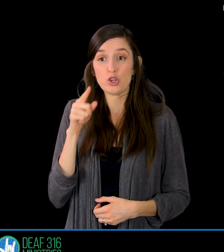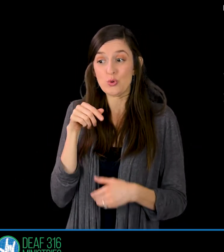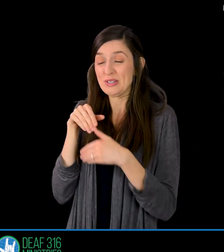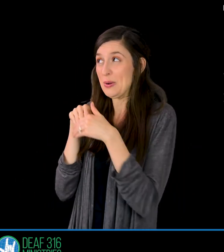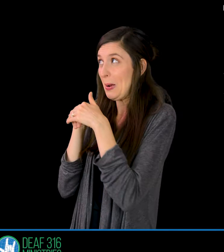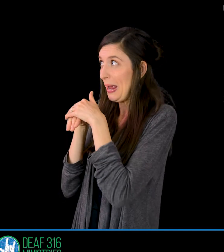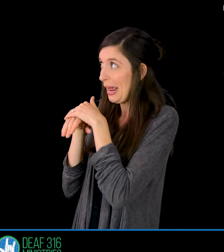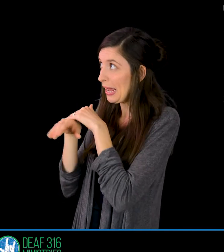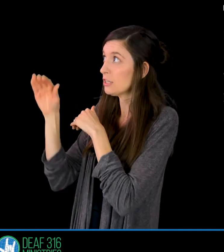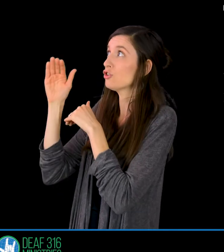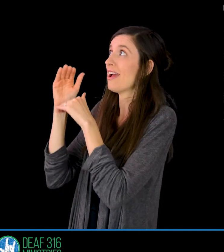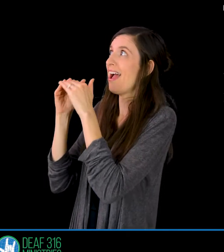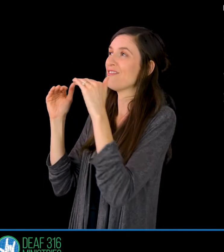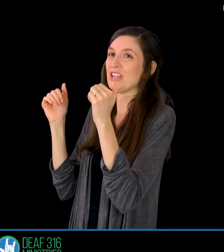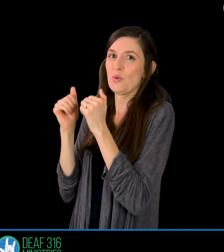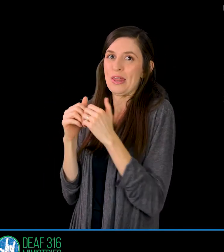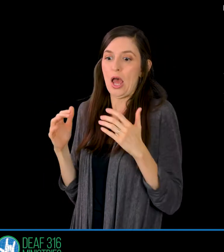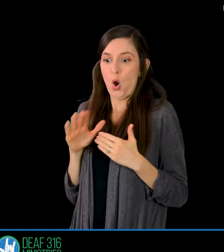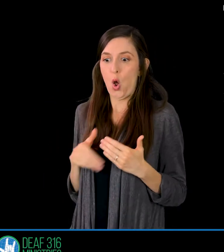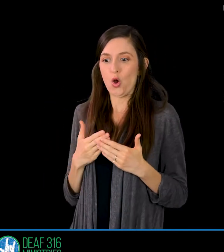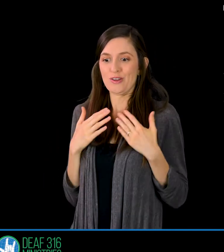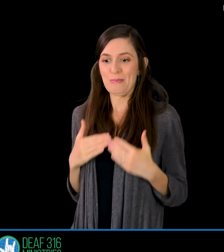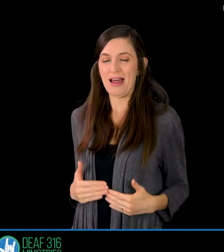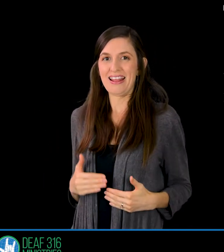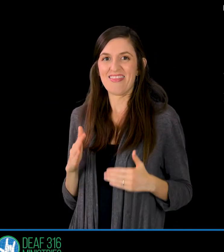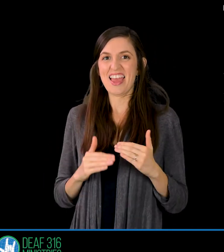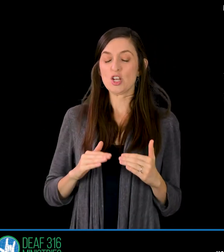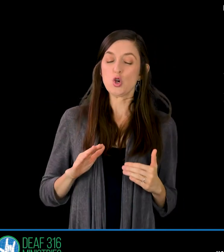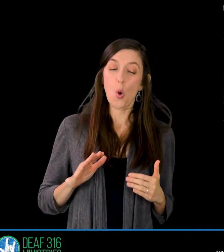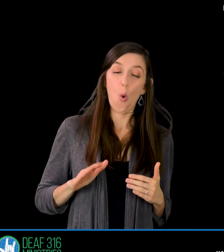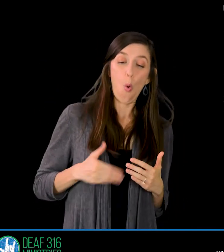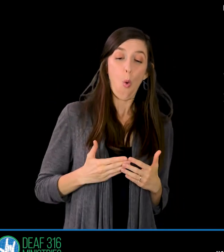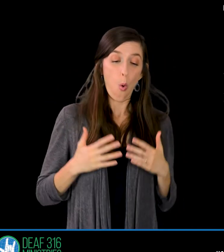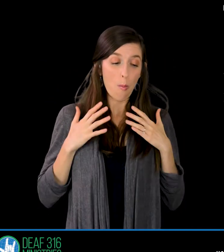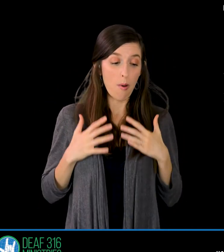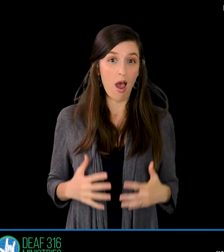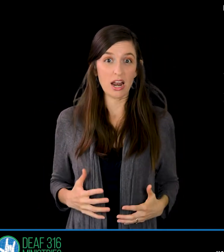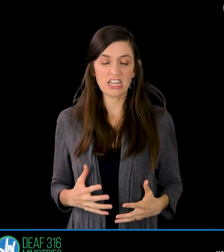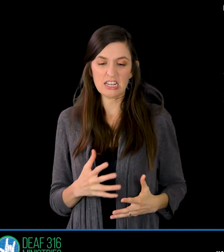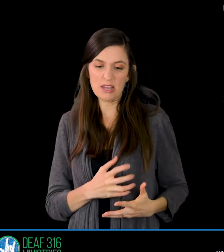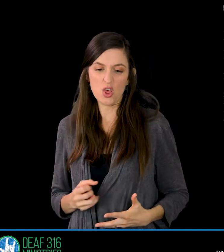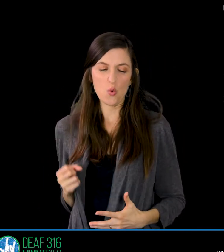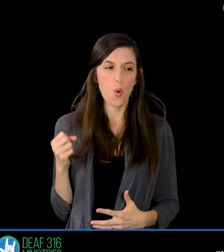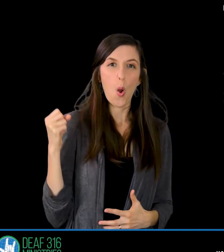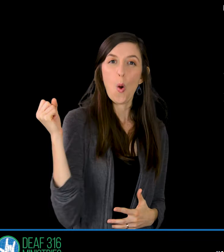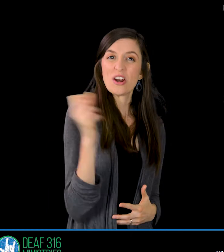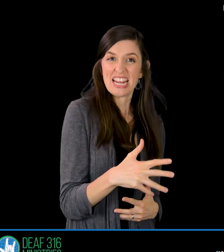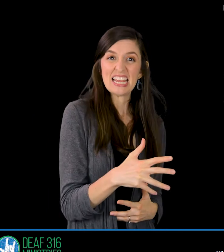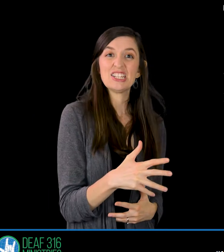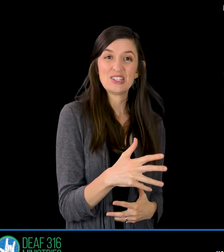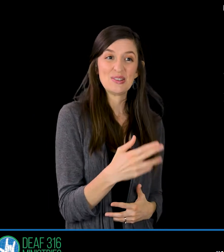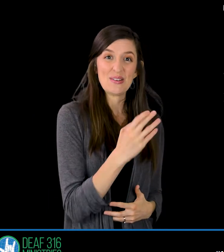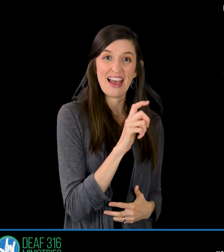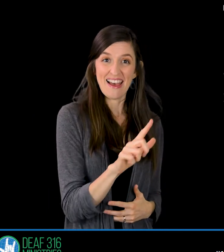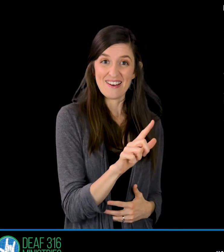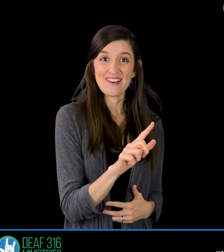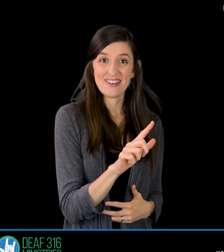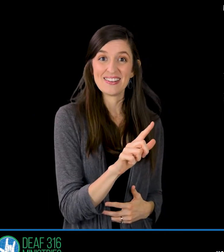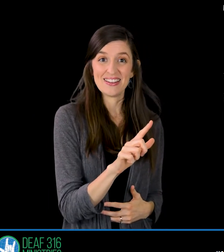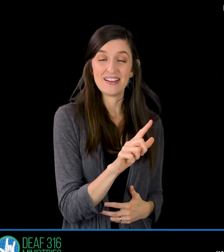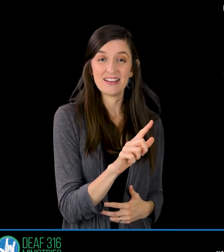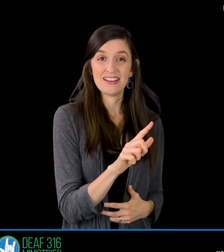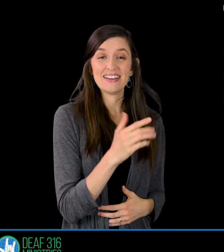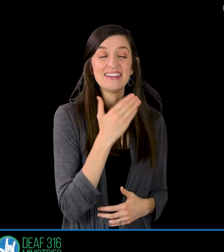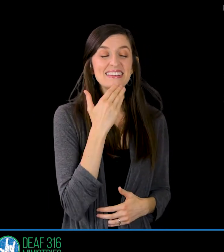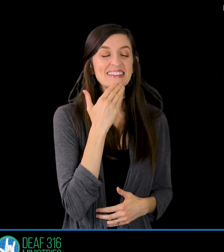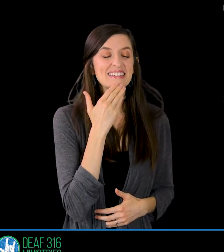you to sin cut it off and throw it away this would be the narrow way that leads to life a life of cutting off sin from your